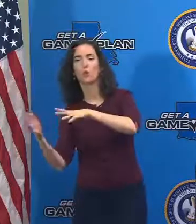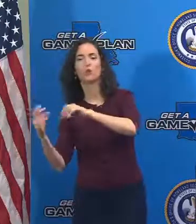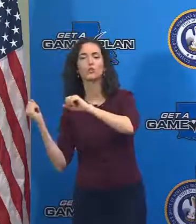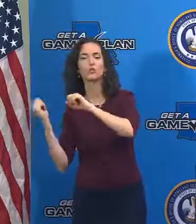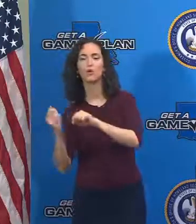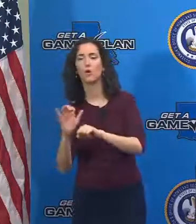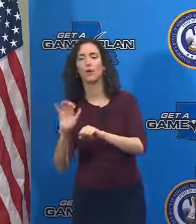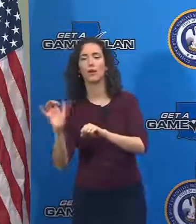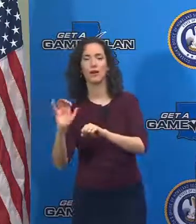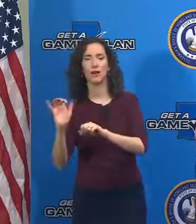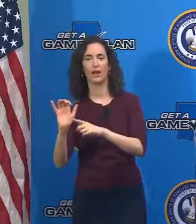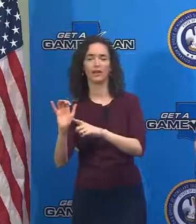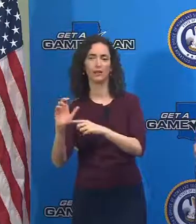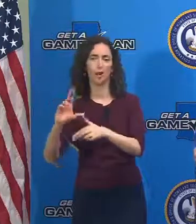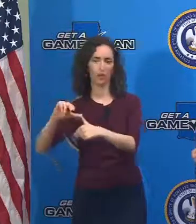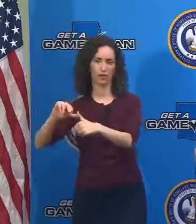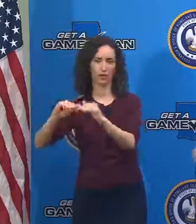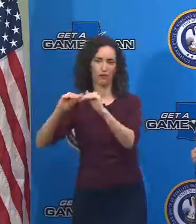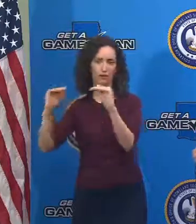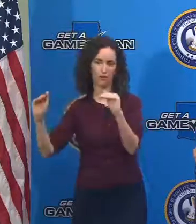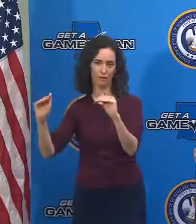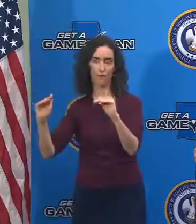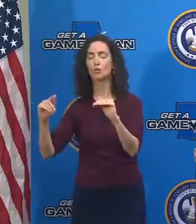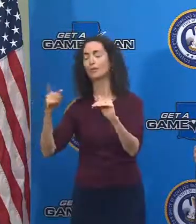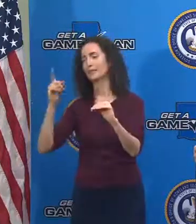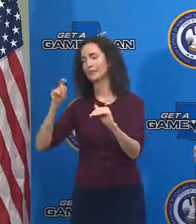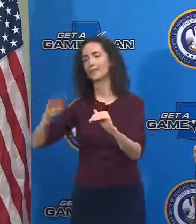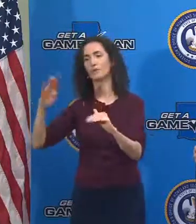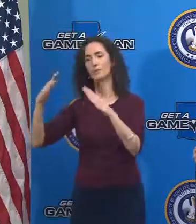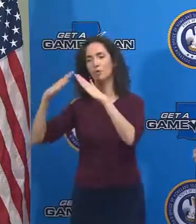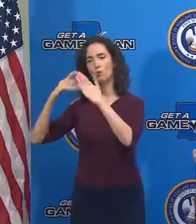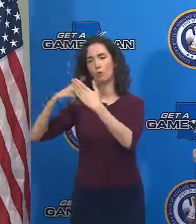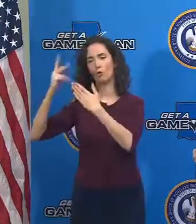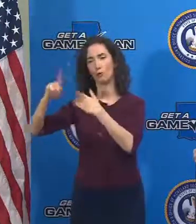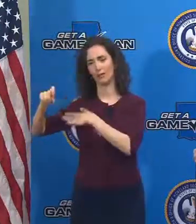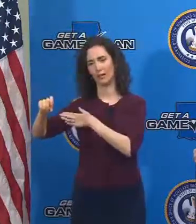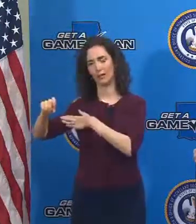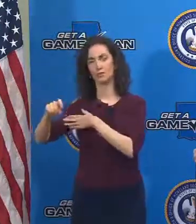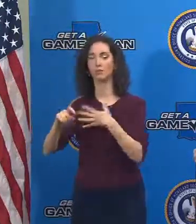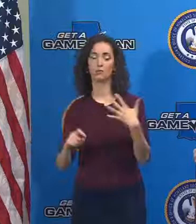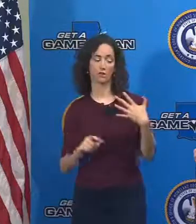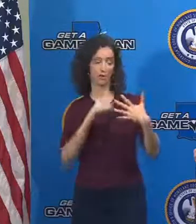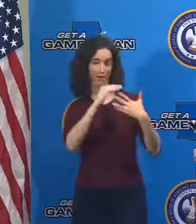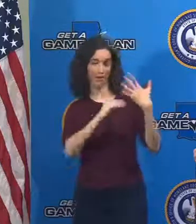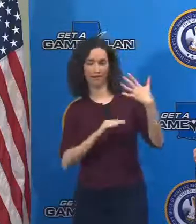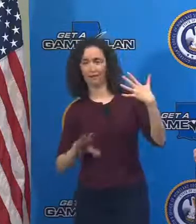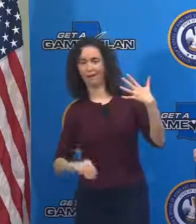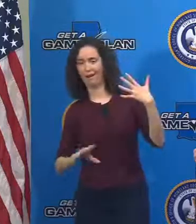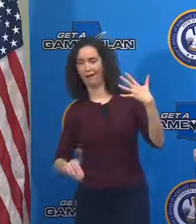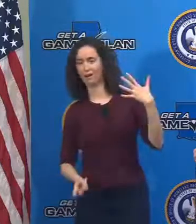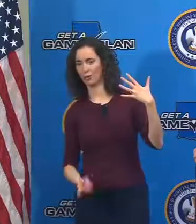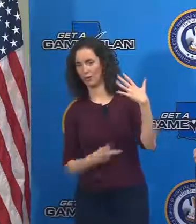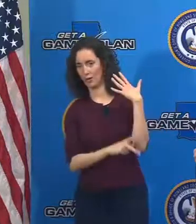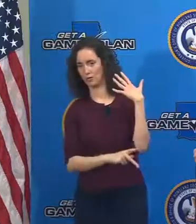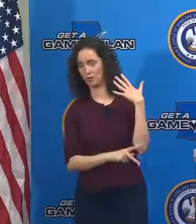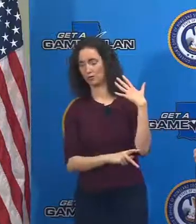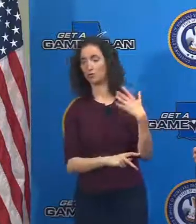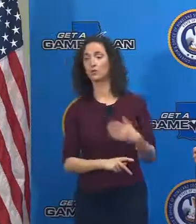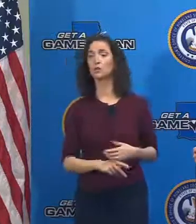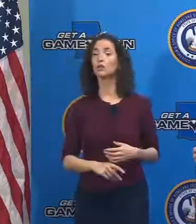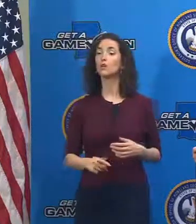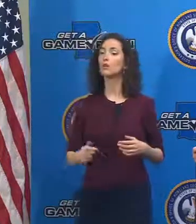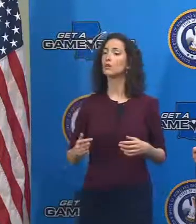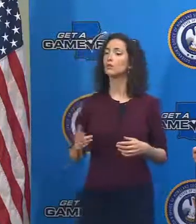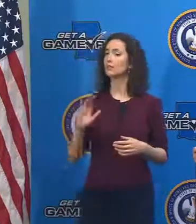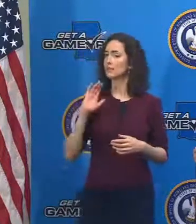Blue Roof program, and so those parishes were added. It is further my understanding that assessments continue in